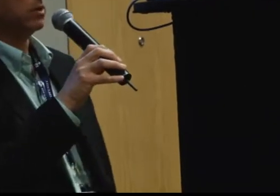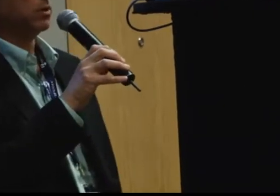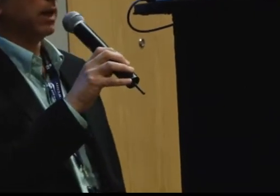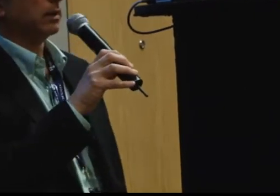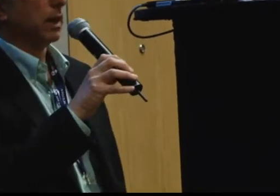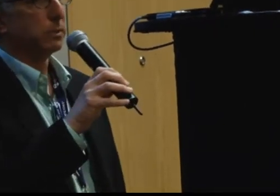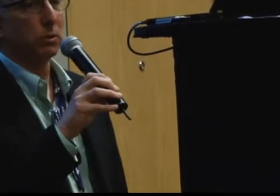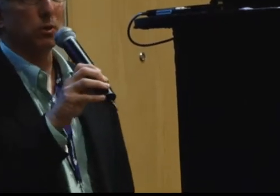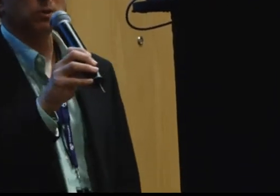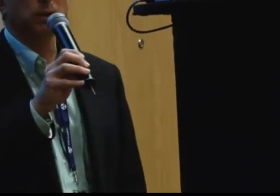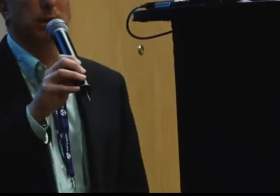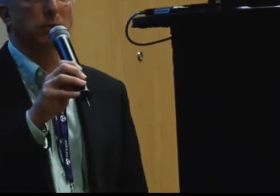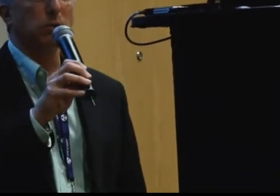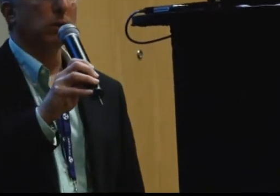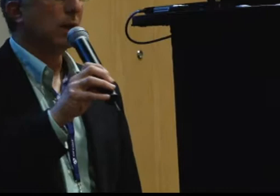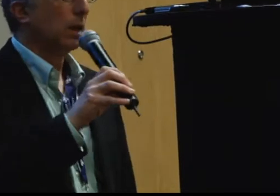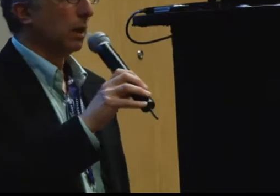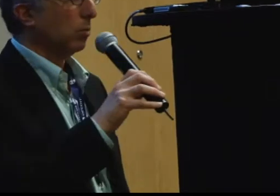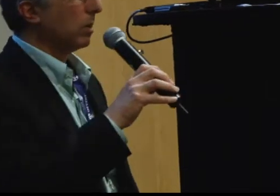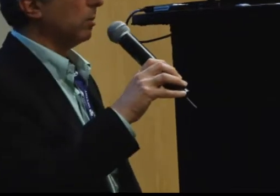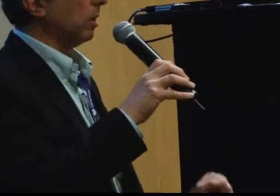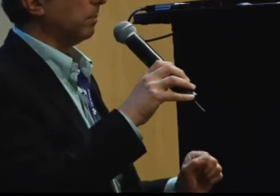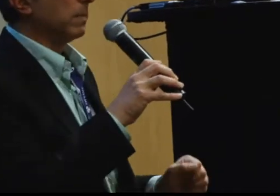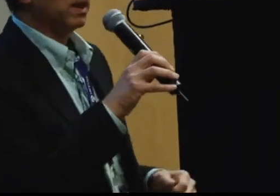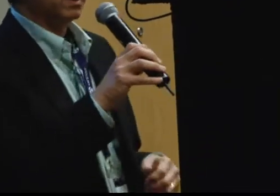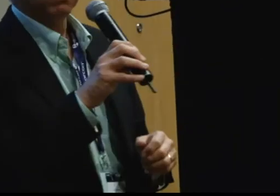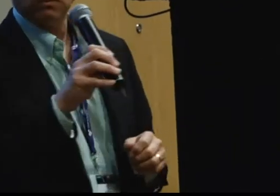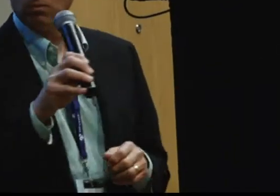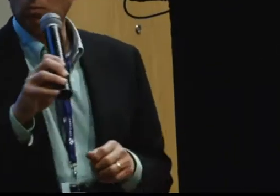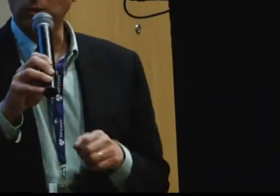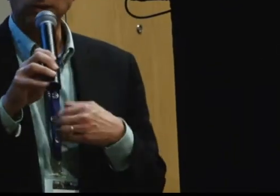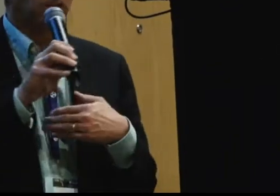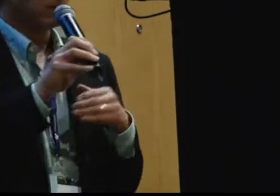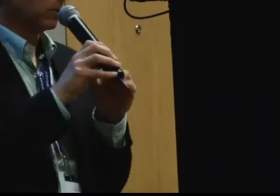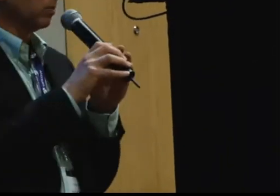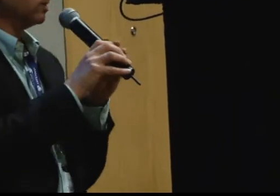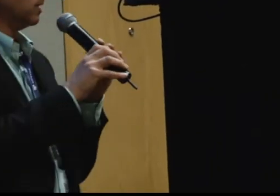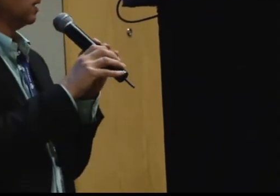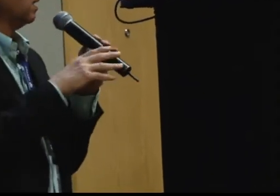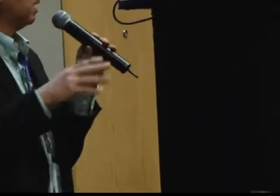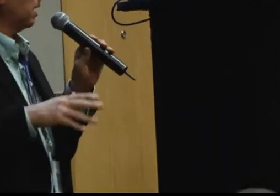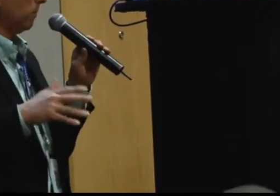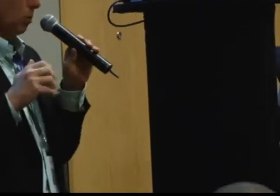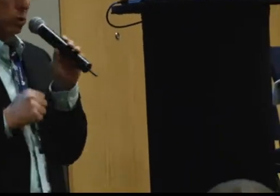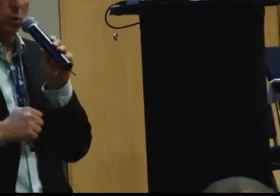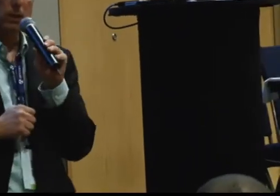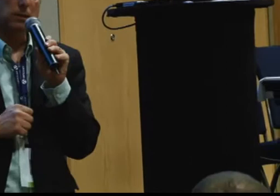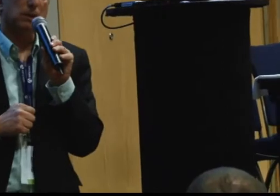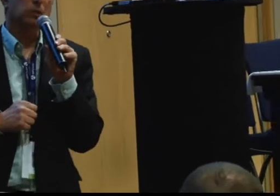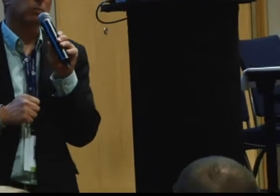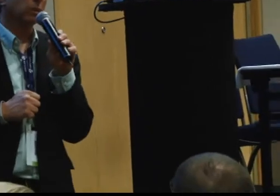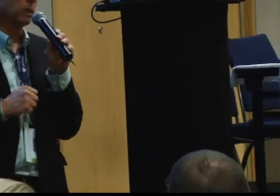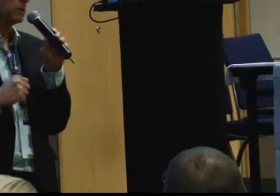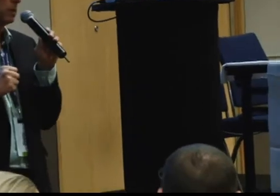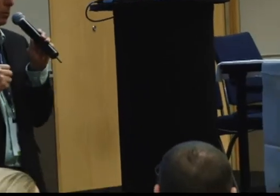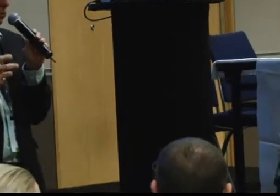is a teacher at Epsom Girls. So I'd like to welcome her up. And while she's coming up, I just wanted to say, during the